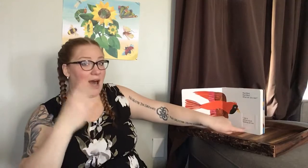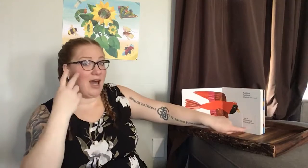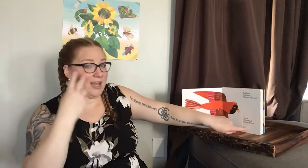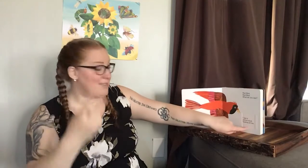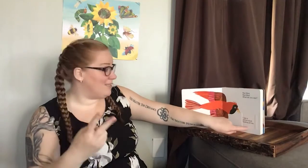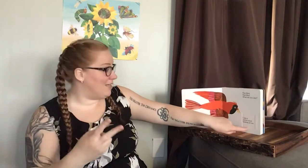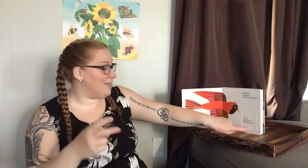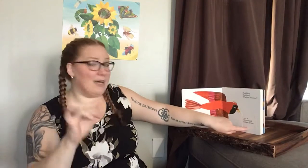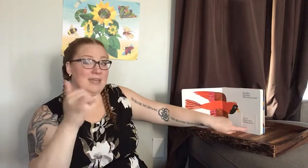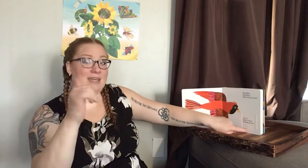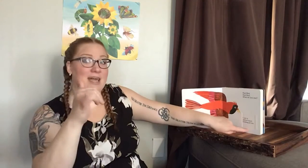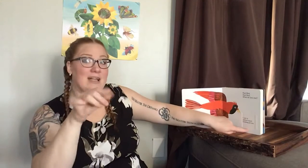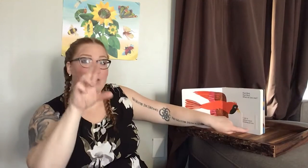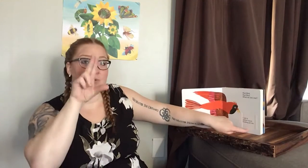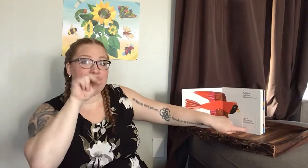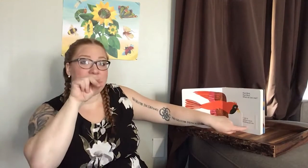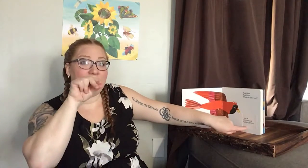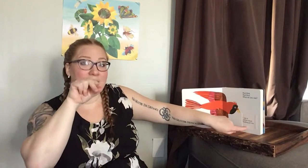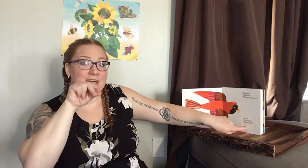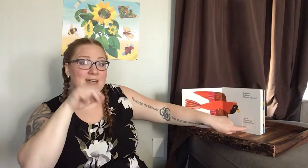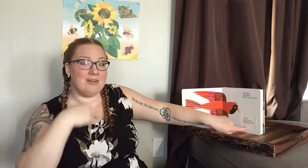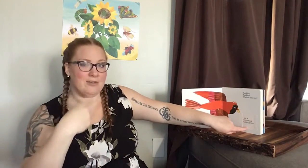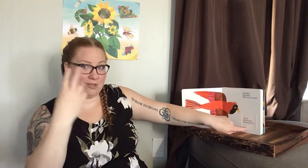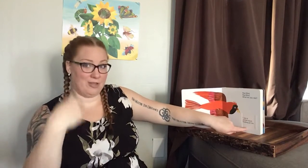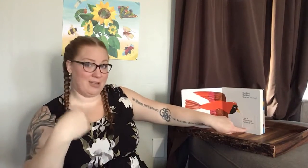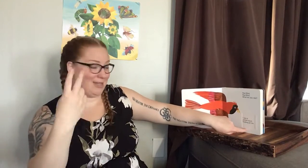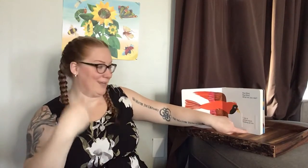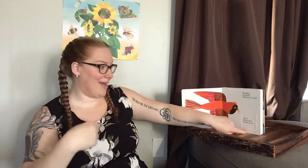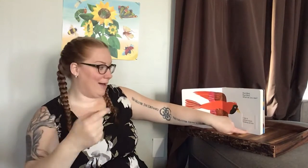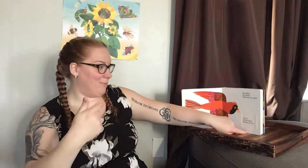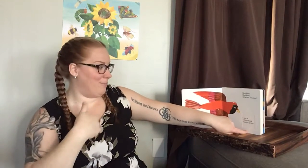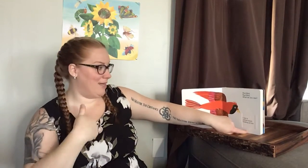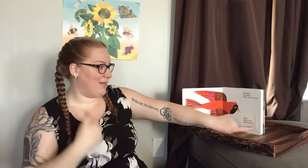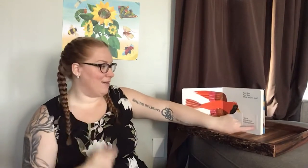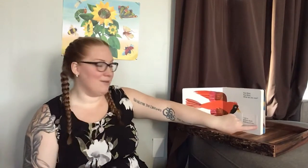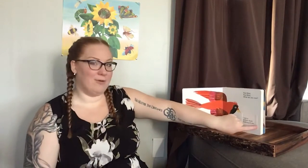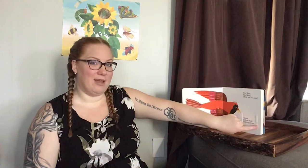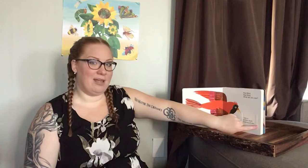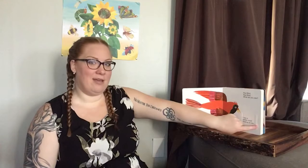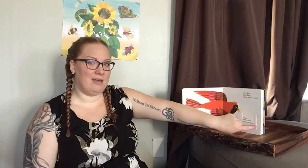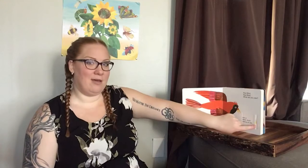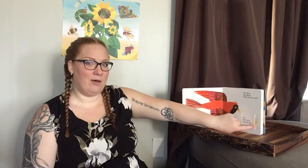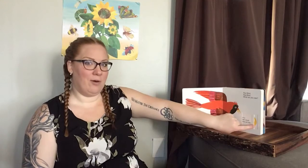I see a yellow duck looking at me. Ready?